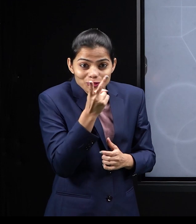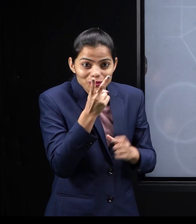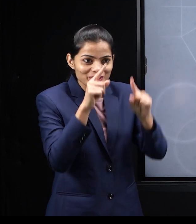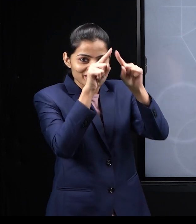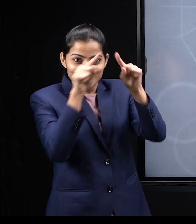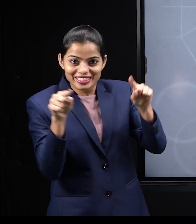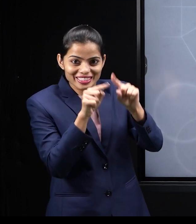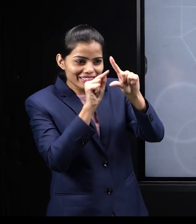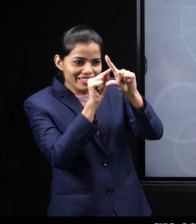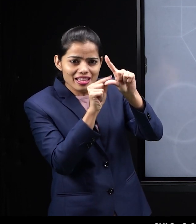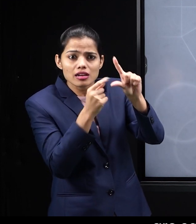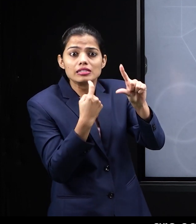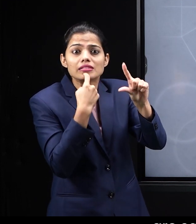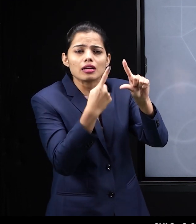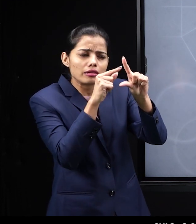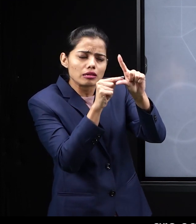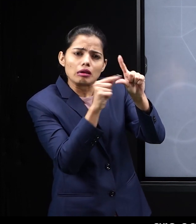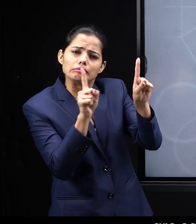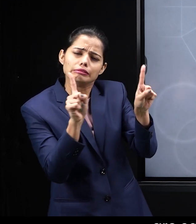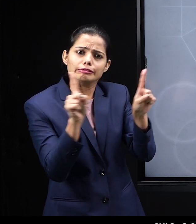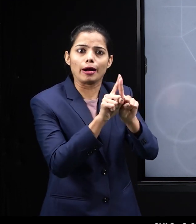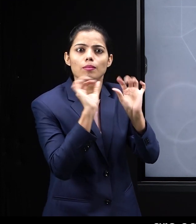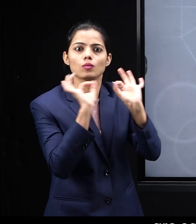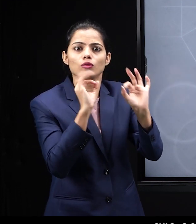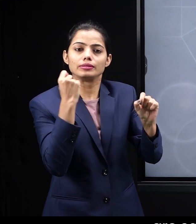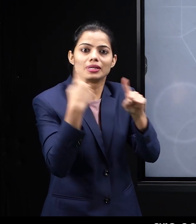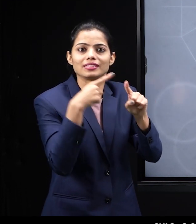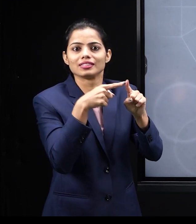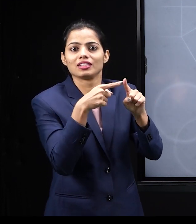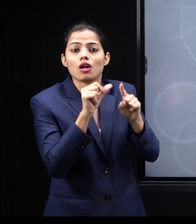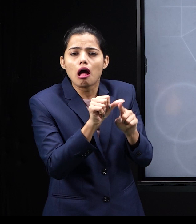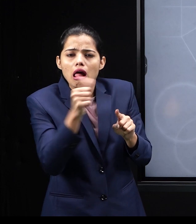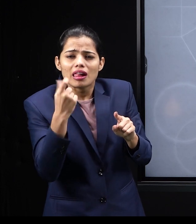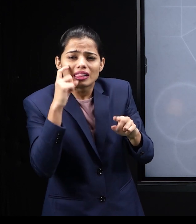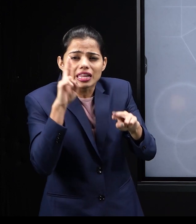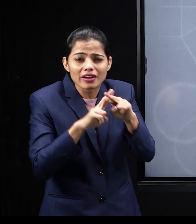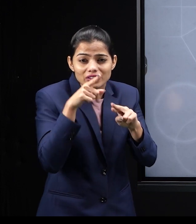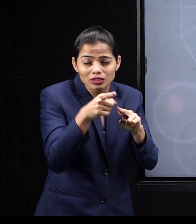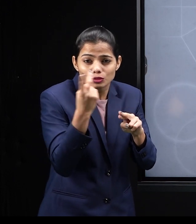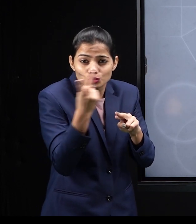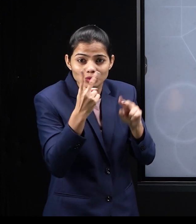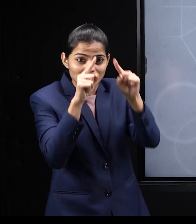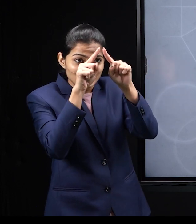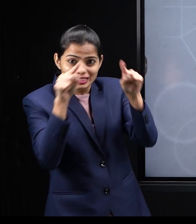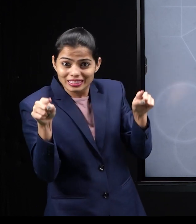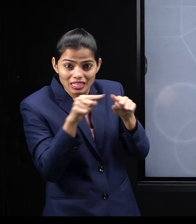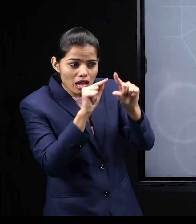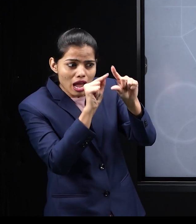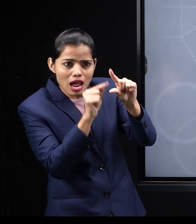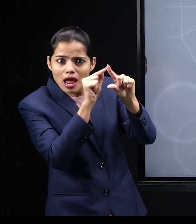Two triangles are said to be congruent to each other if two angles and one side of one triangle are